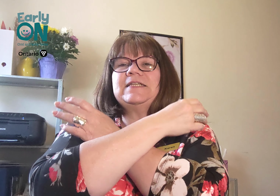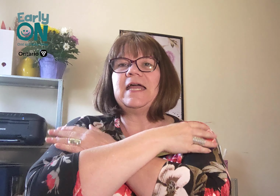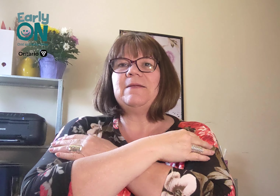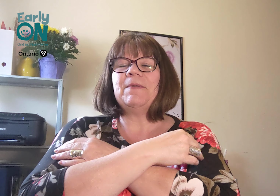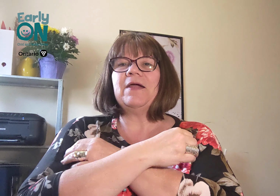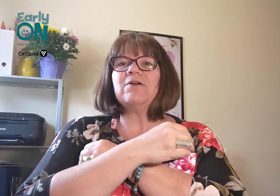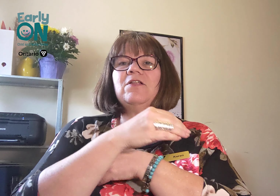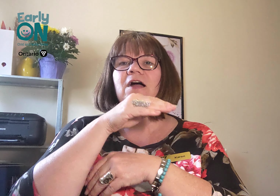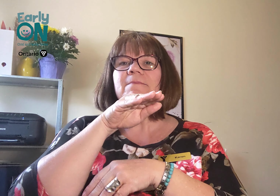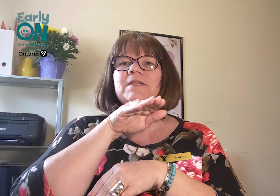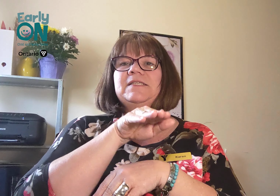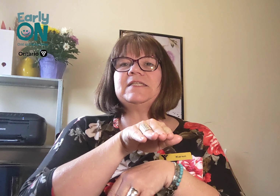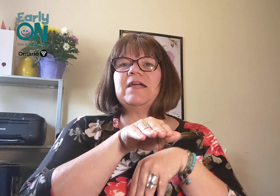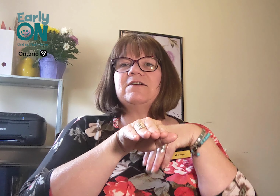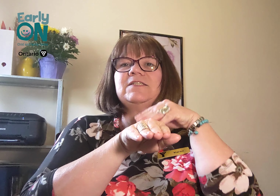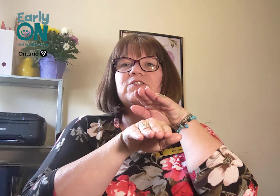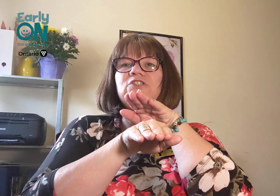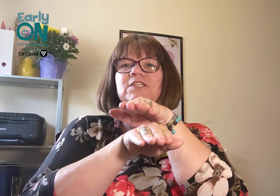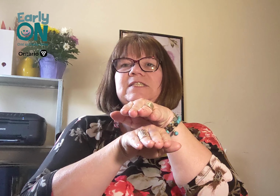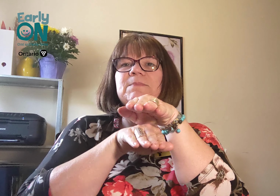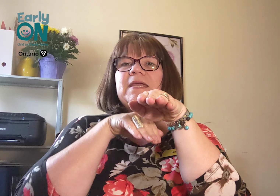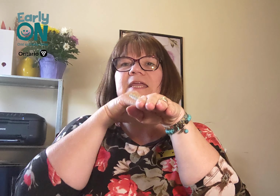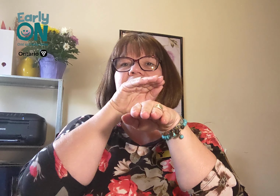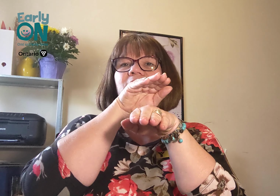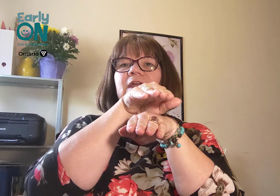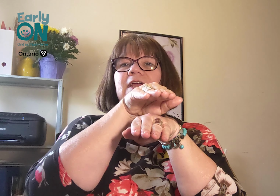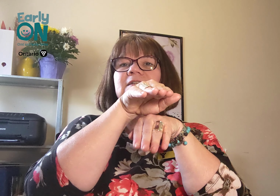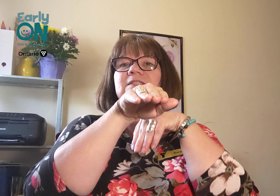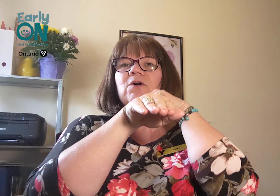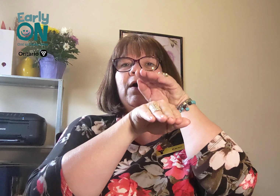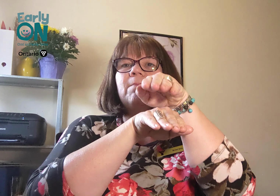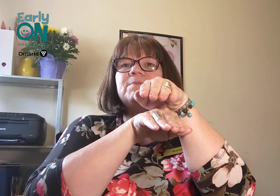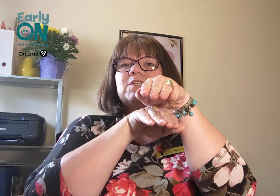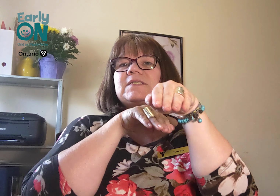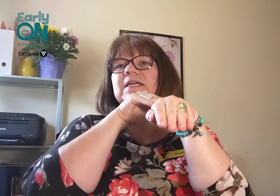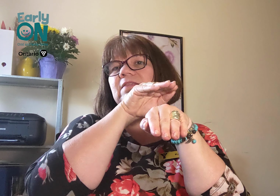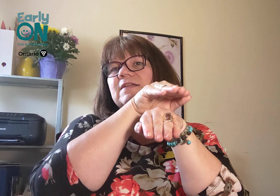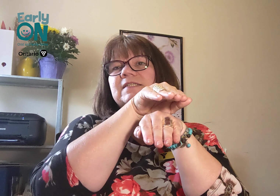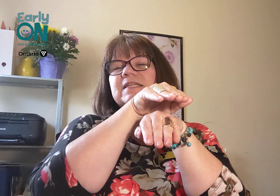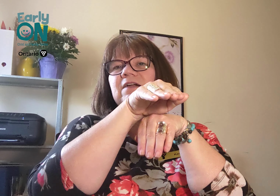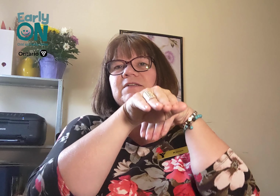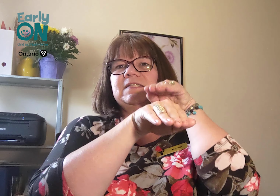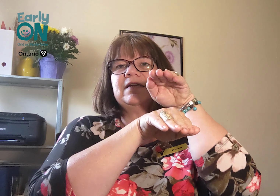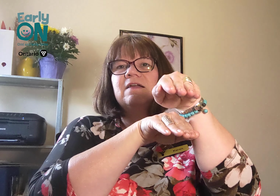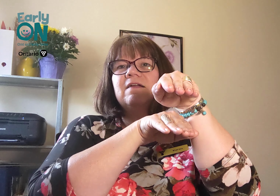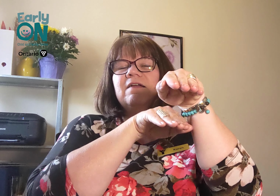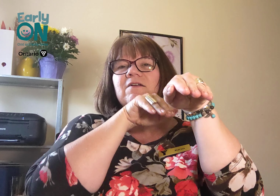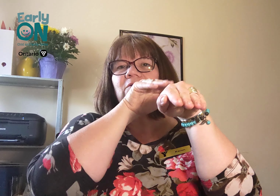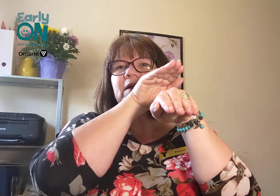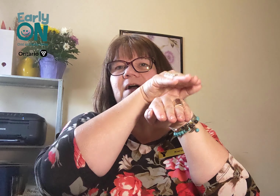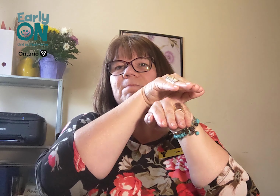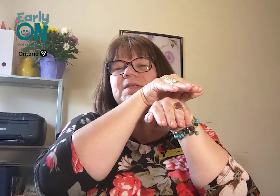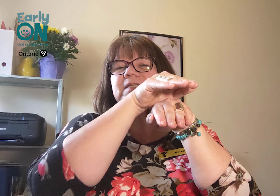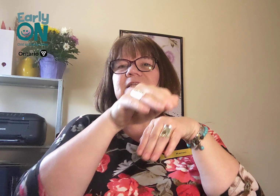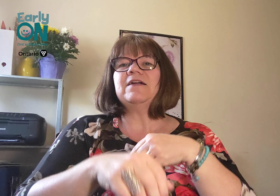Teddy bear, climb the stairs. So you're just making your hands go up just like the stairs, going up the